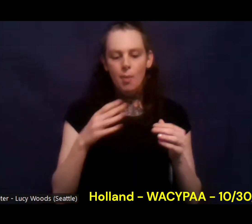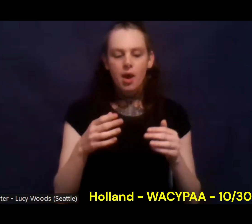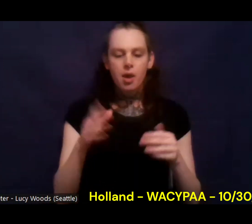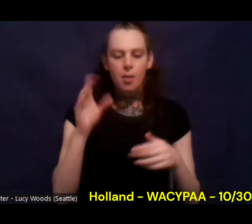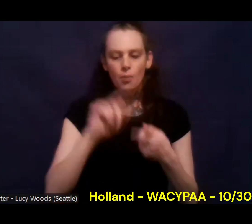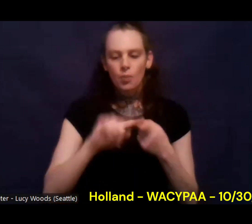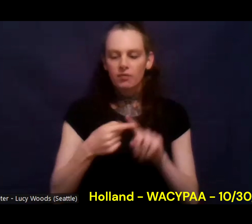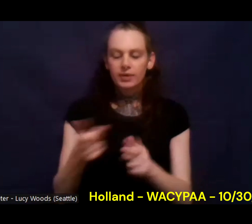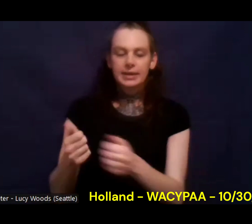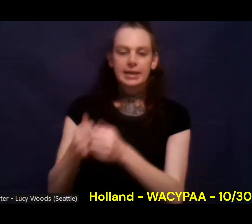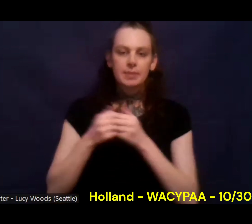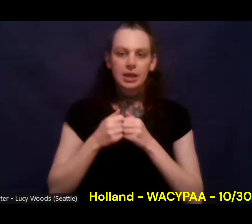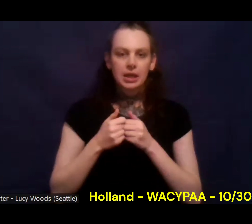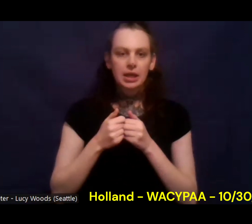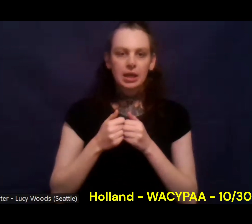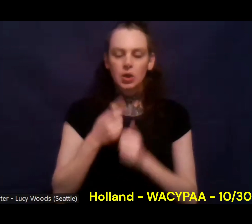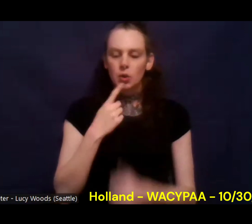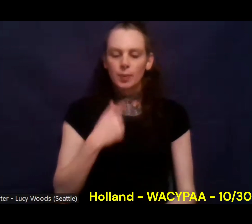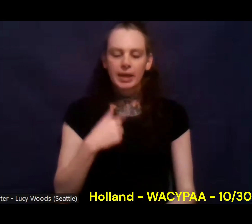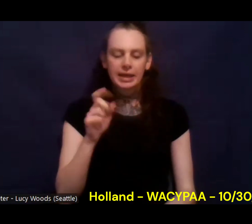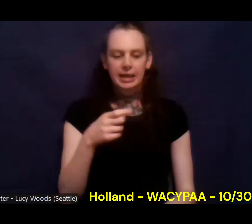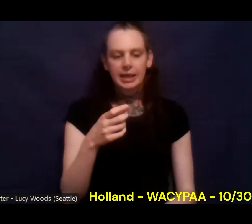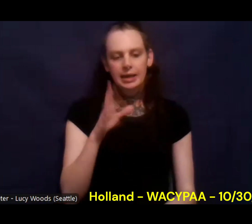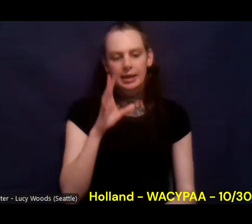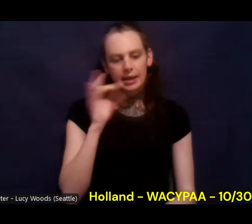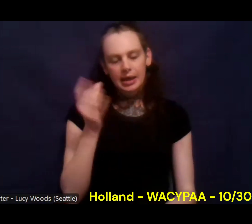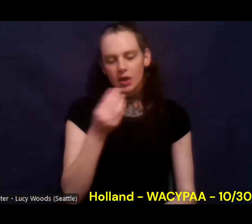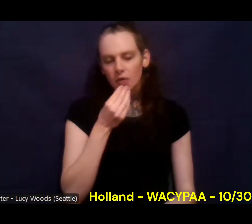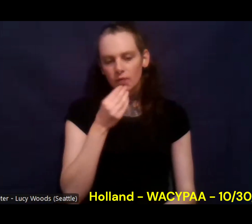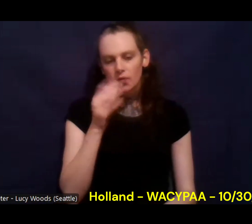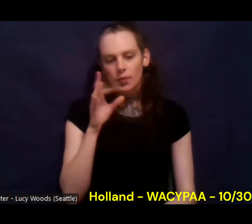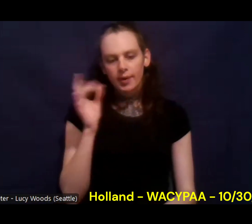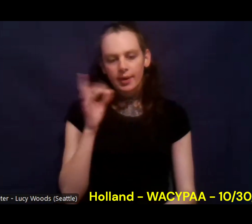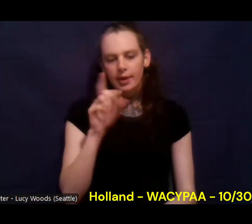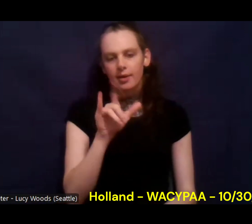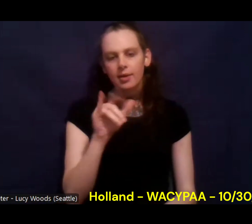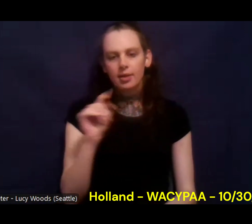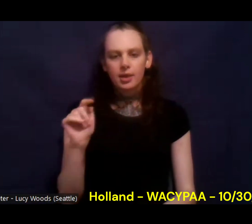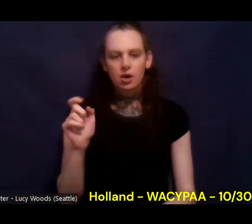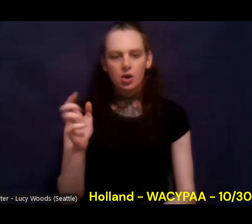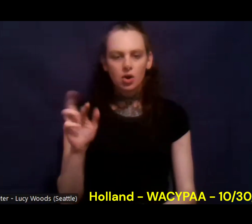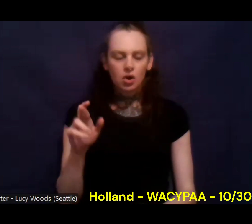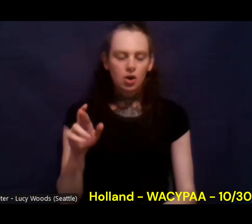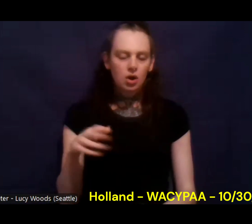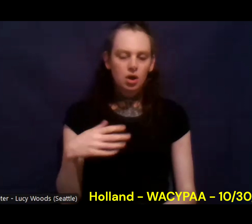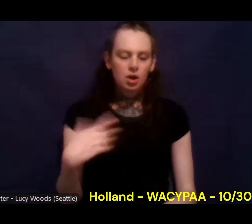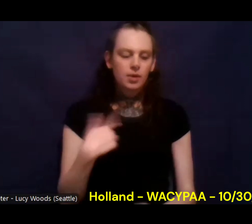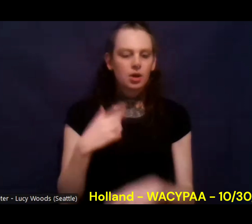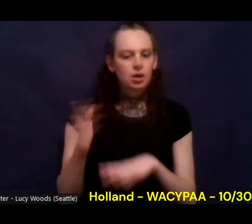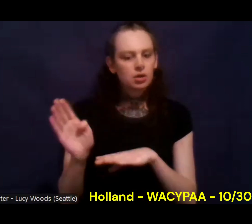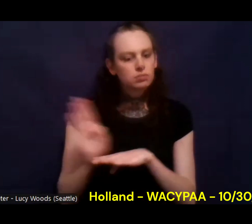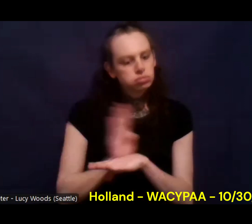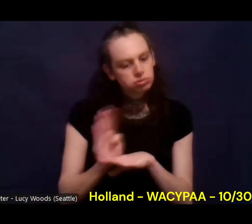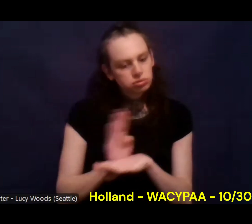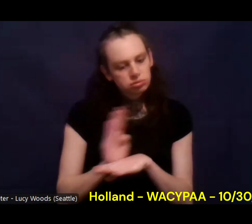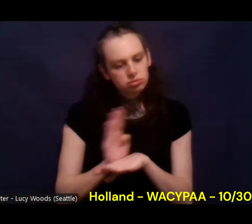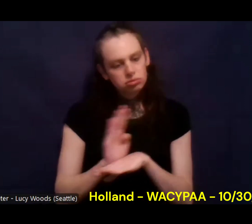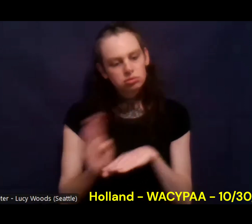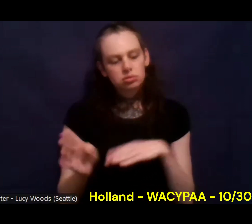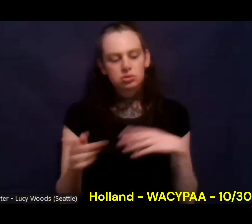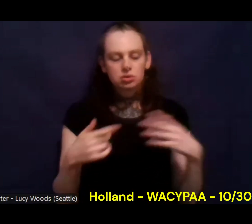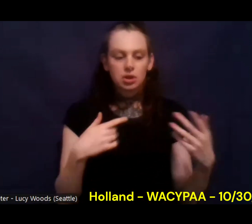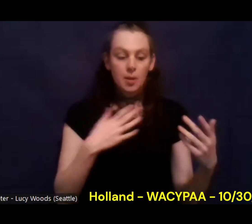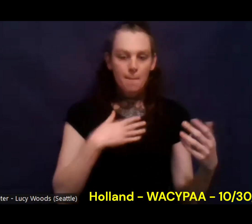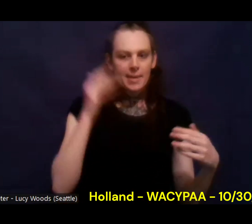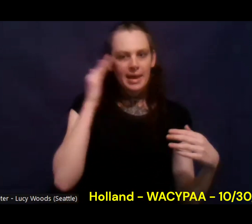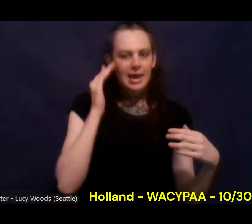and he was like, "We need cat food and cat litter." And like I'm so busy. Um, like I in my head, I'm the world's busiest human being